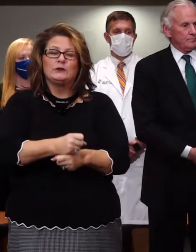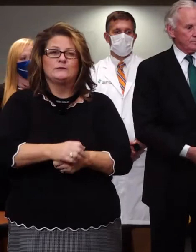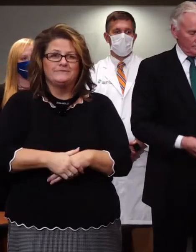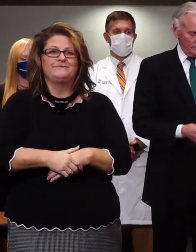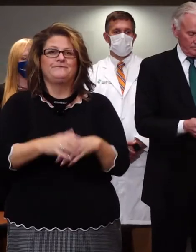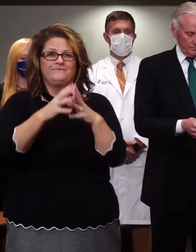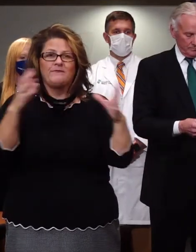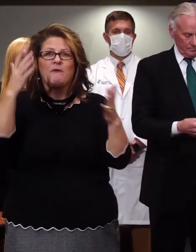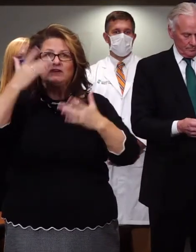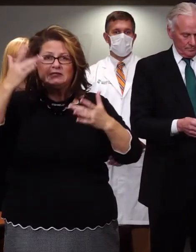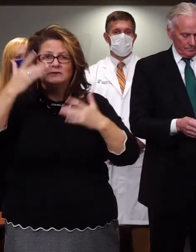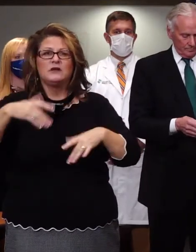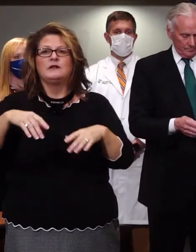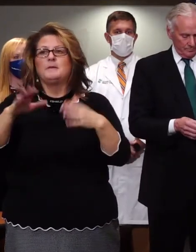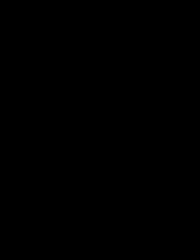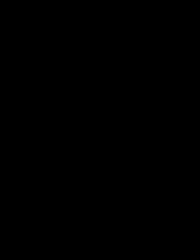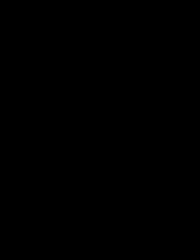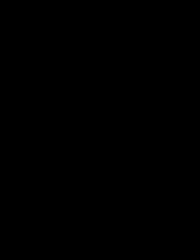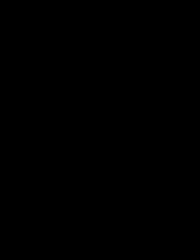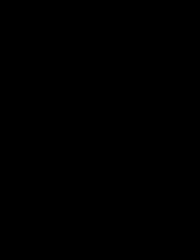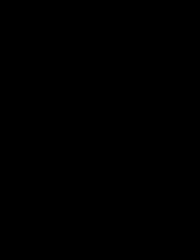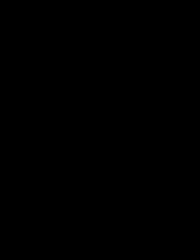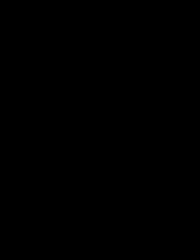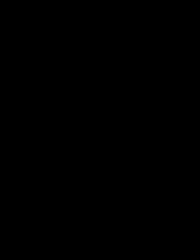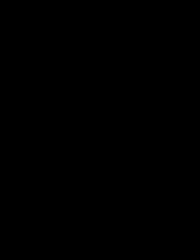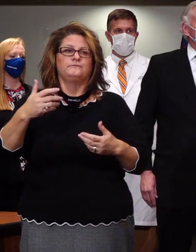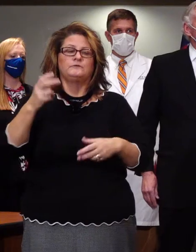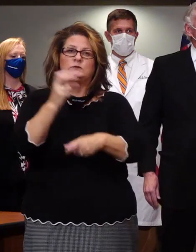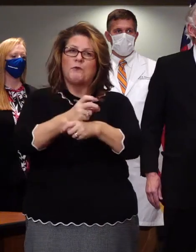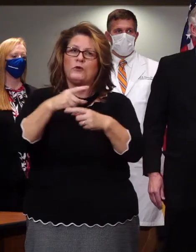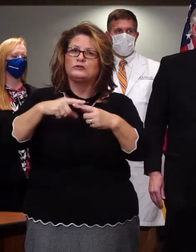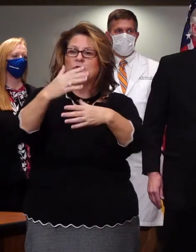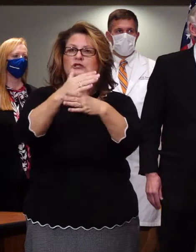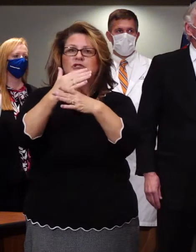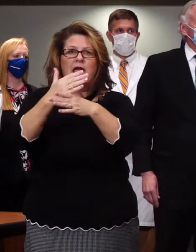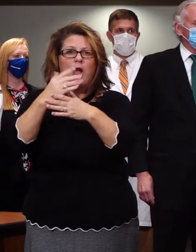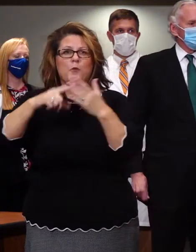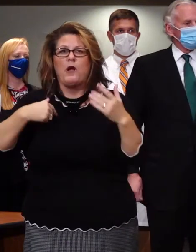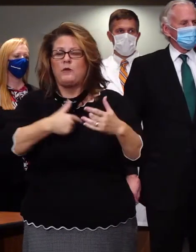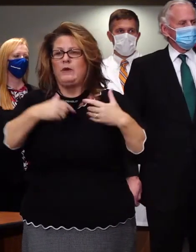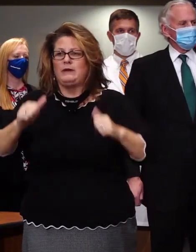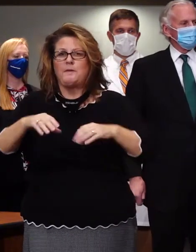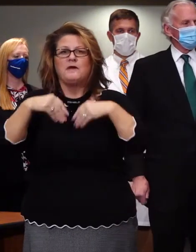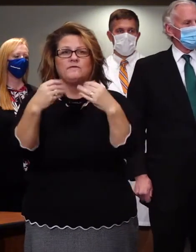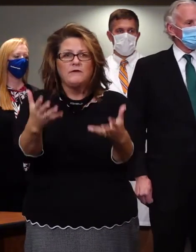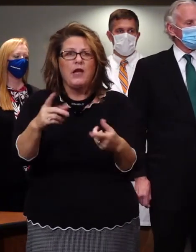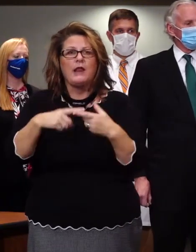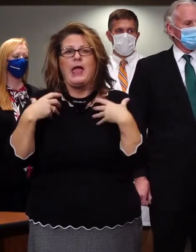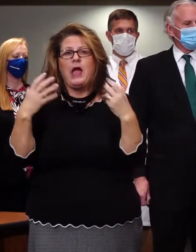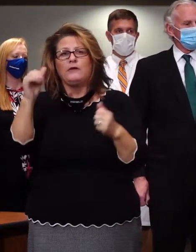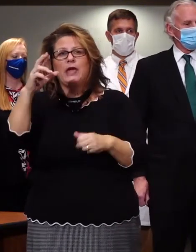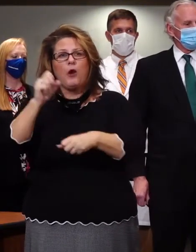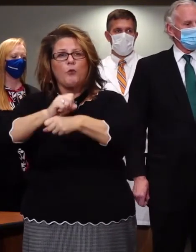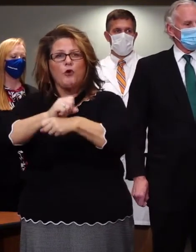illnesses, so many lives lost, and it's impacting the ability for healthcare workers to travel from one